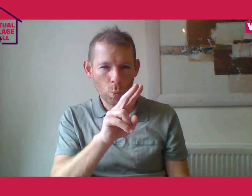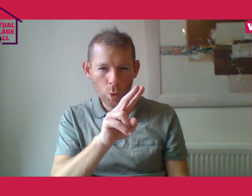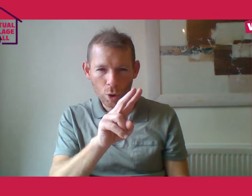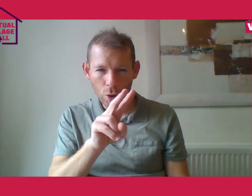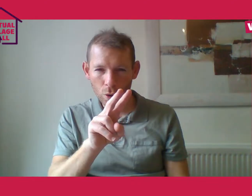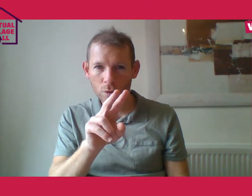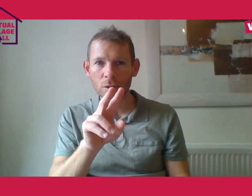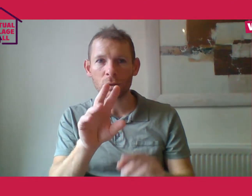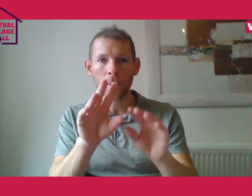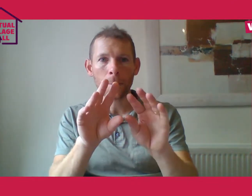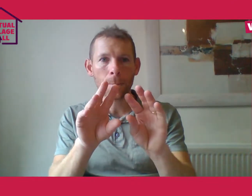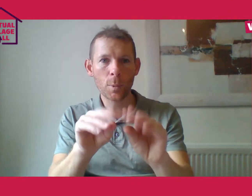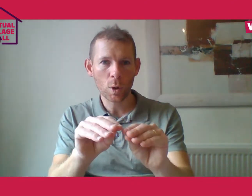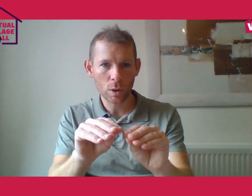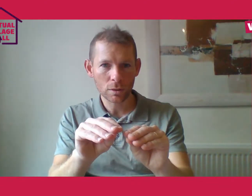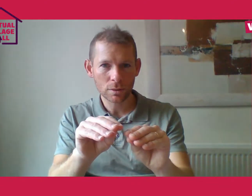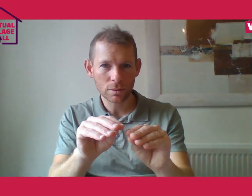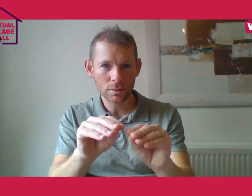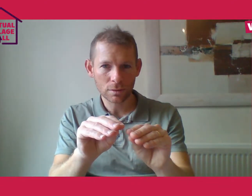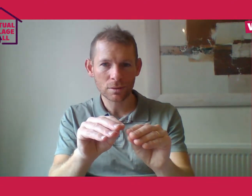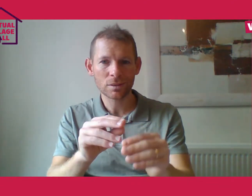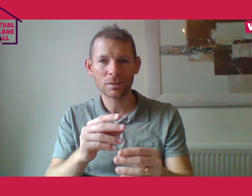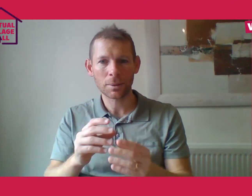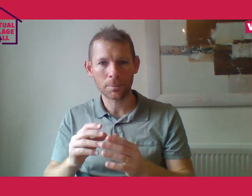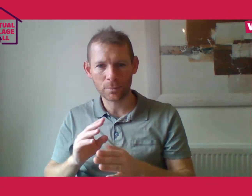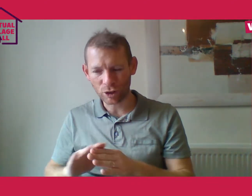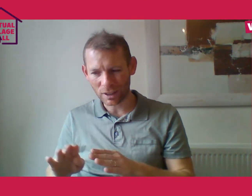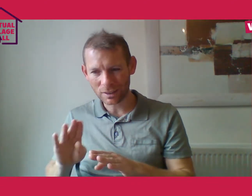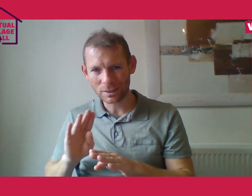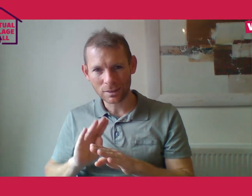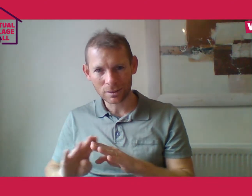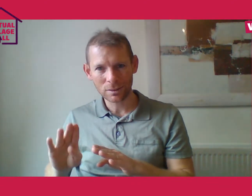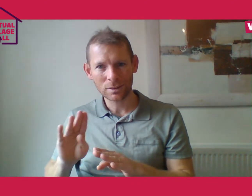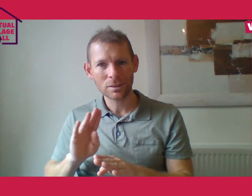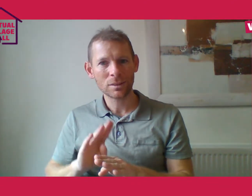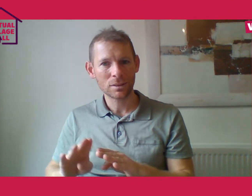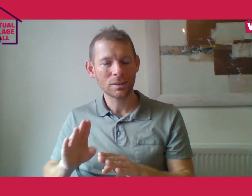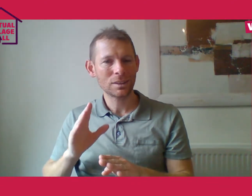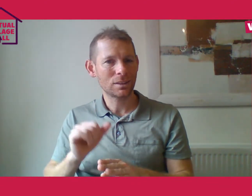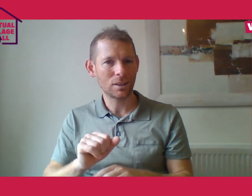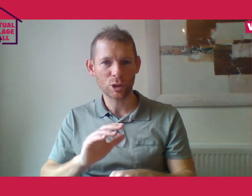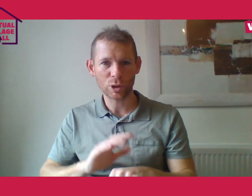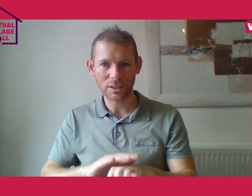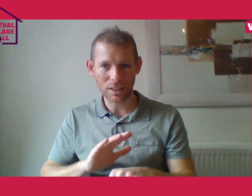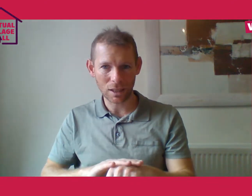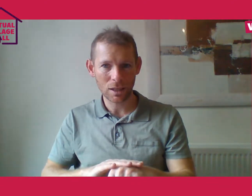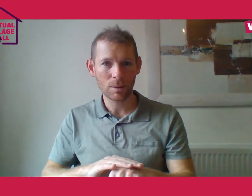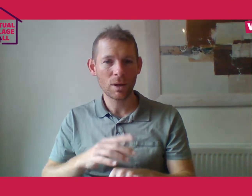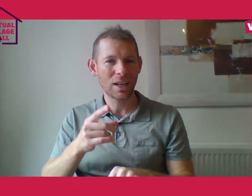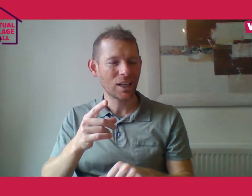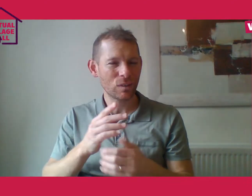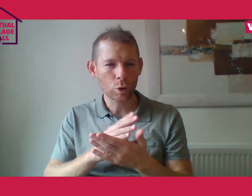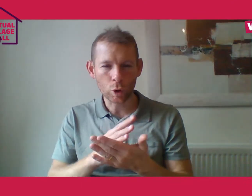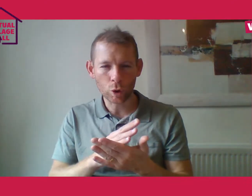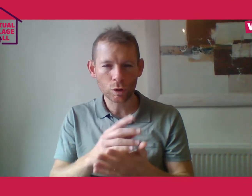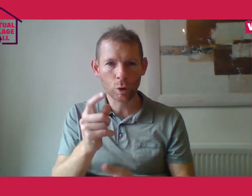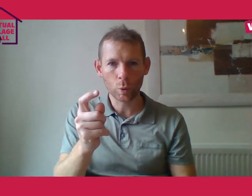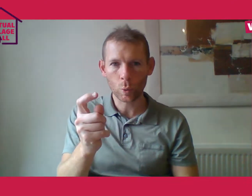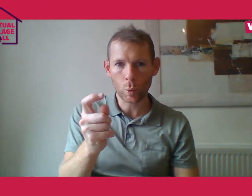to. You can watch it at your own speed, pause it, go back, have a practice at the signs that we've learned. Take your time. If you're not